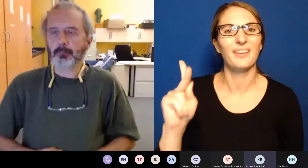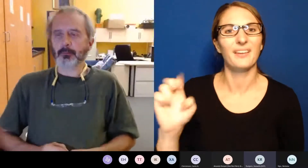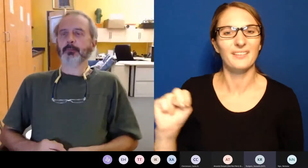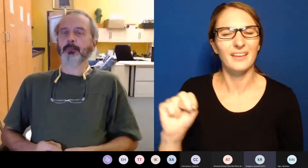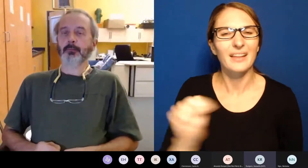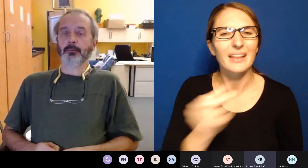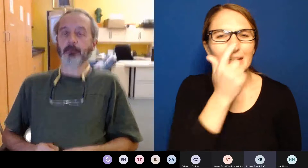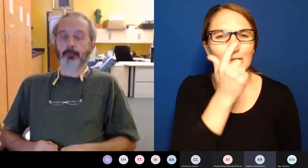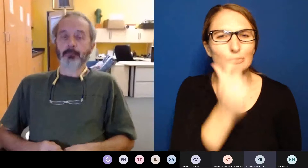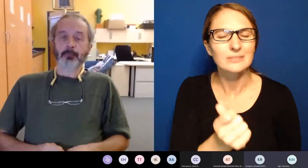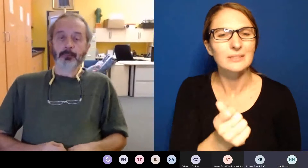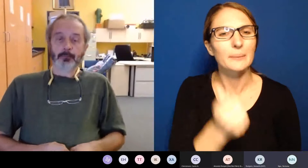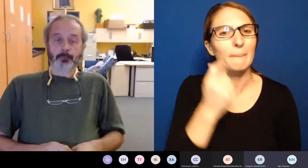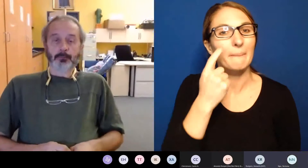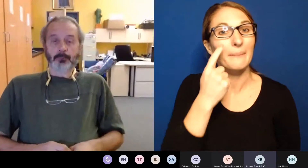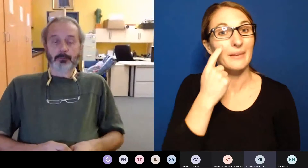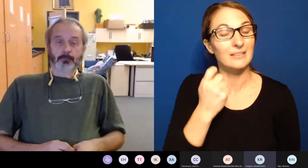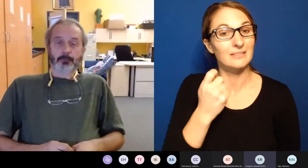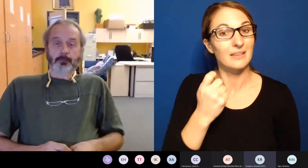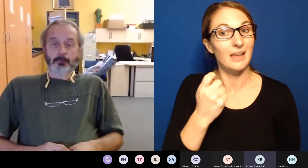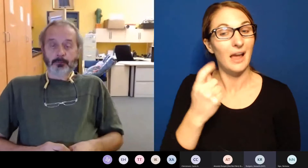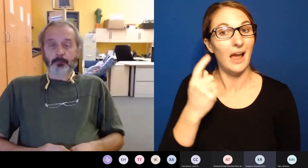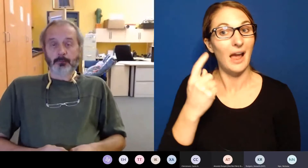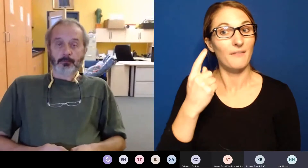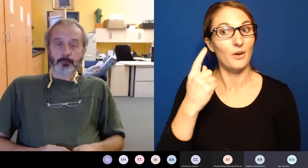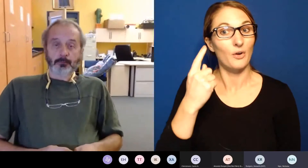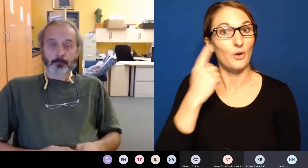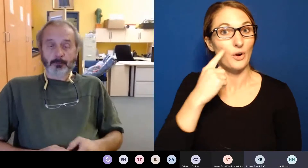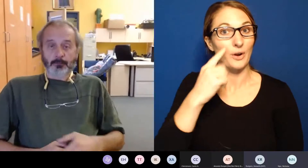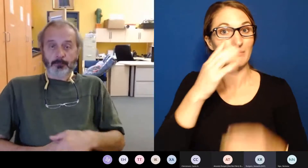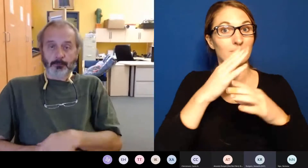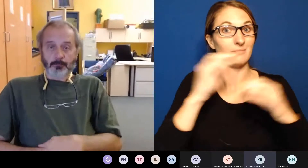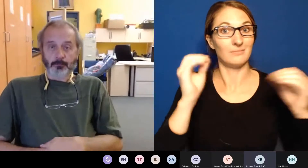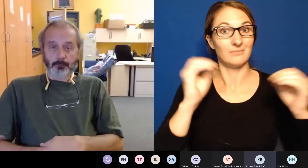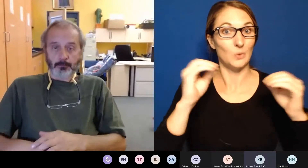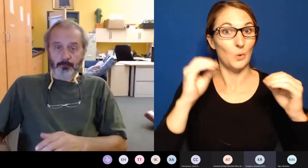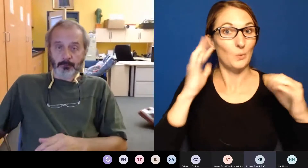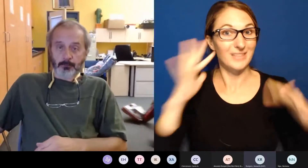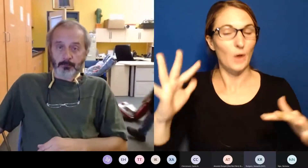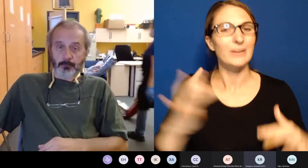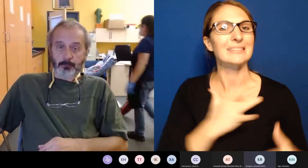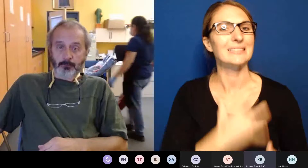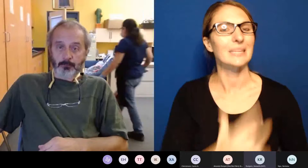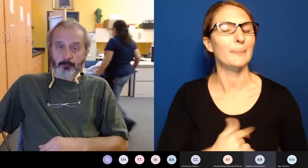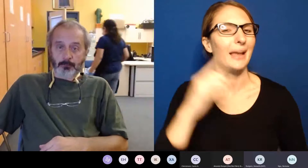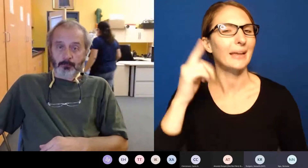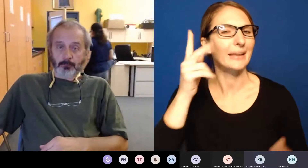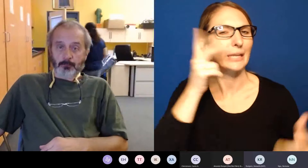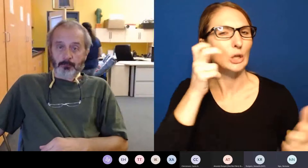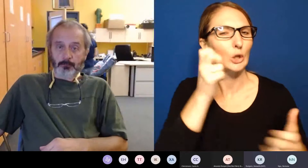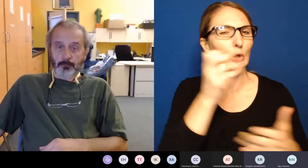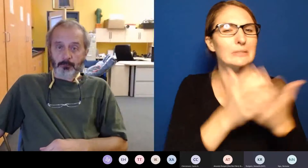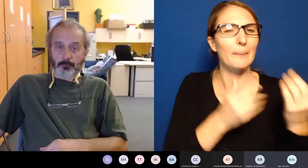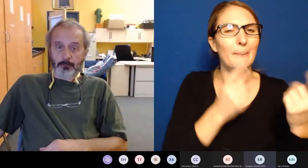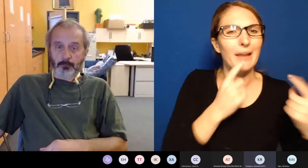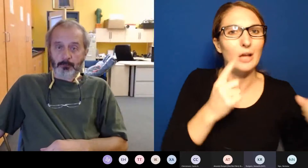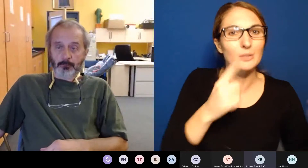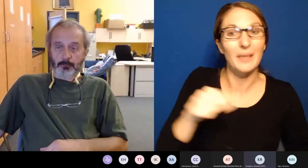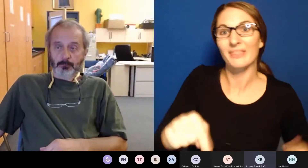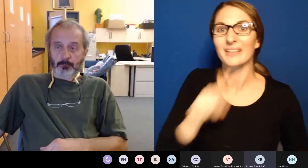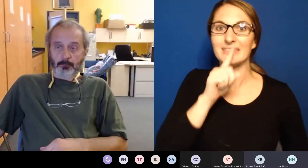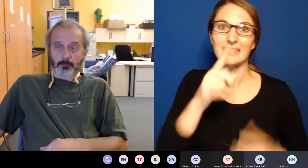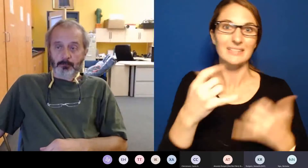Interesting, because I heard the blank out of sound when normally I would hear the announcement recording